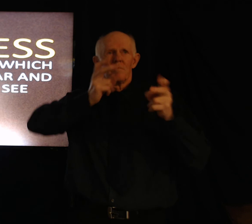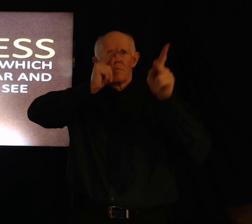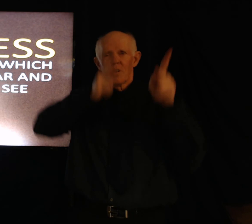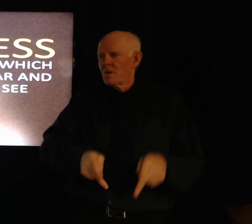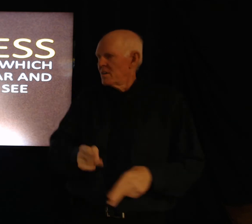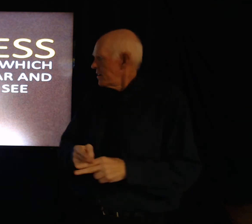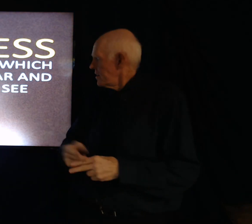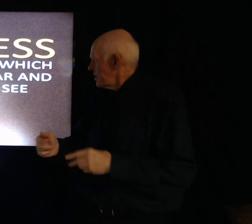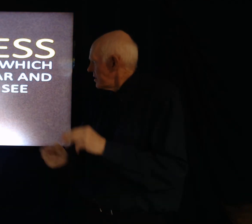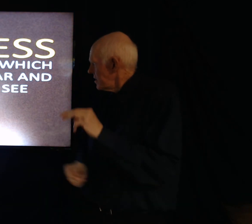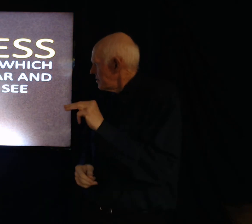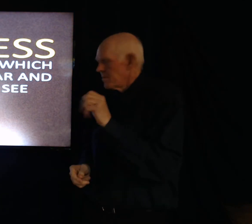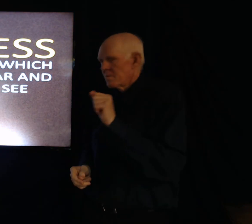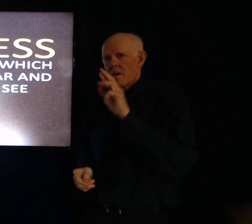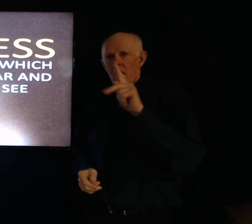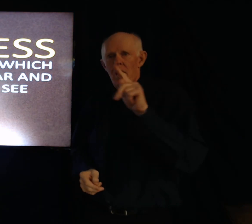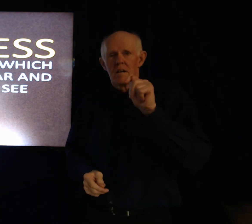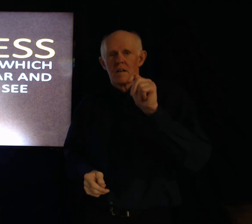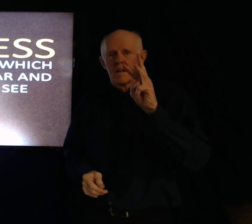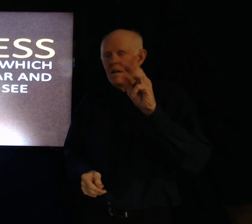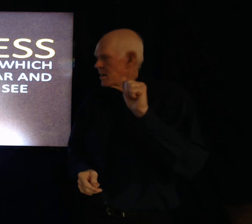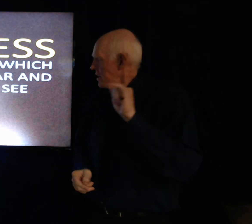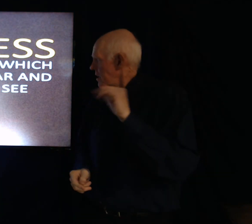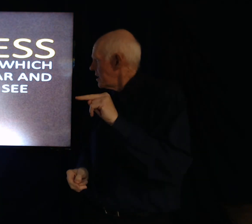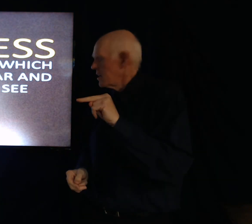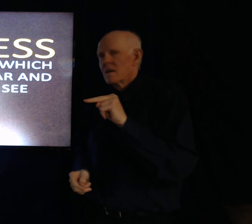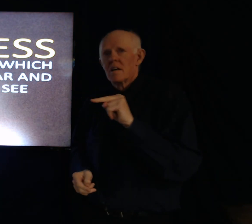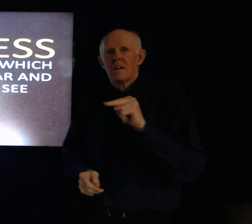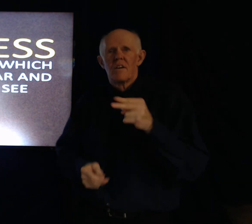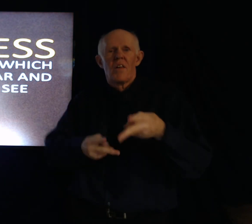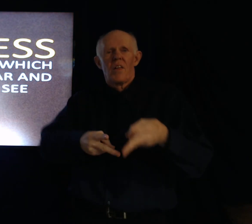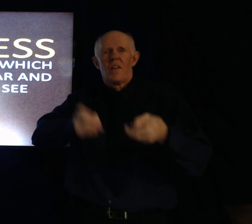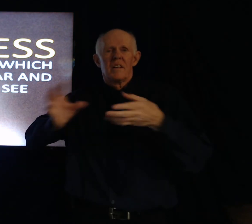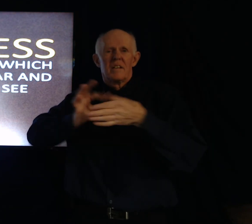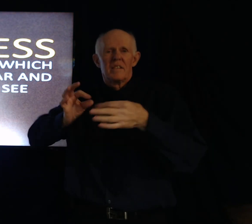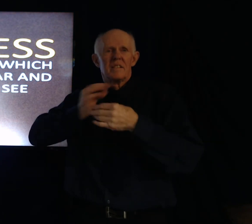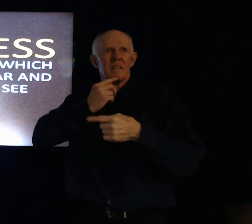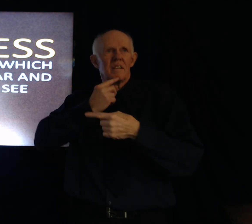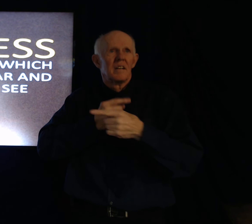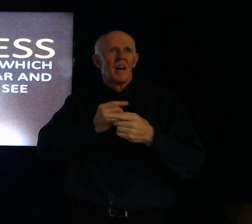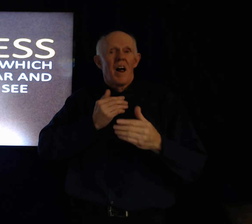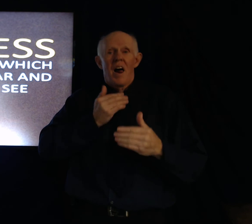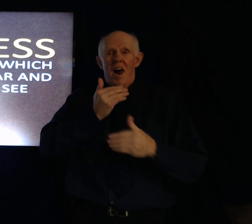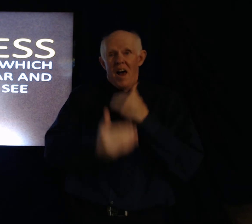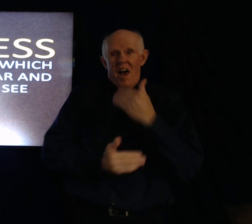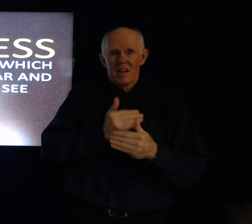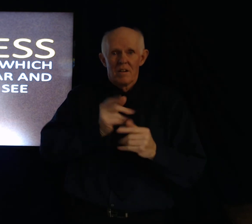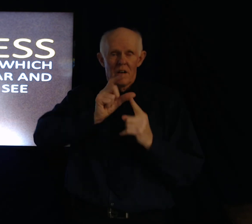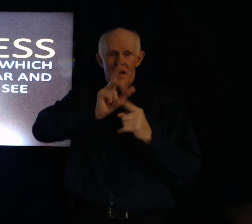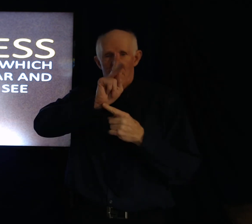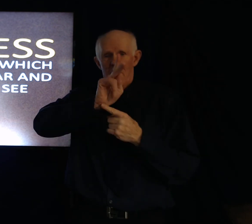this is a quote by mark twain he said kindness